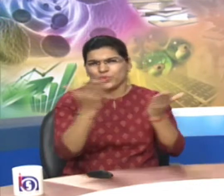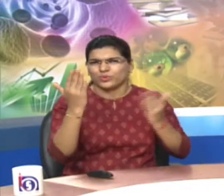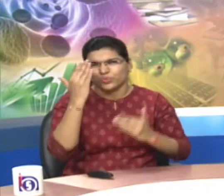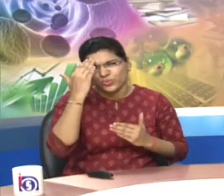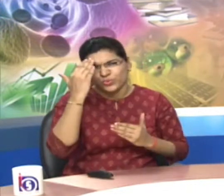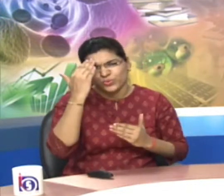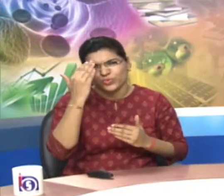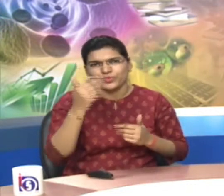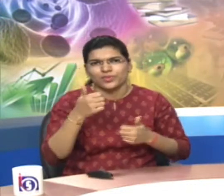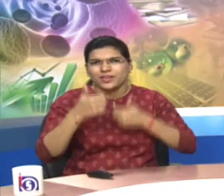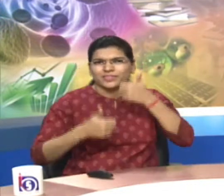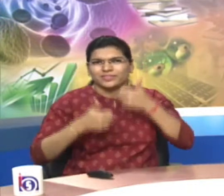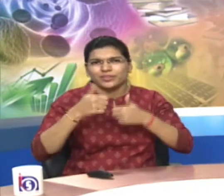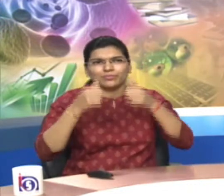a general simple text.